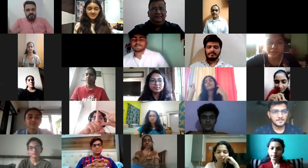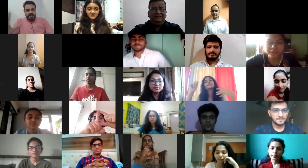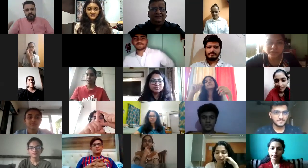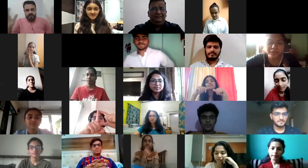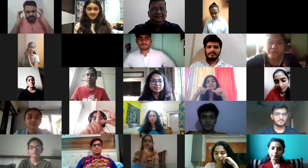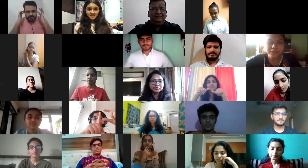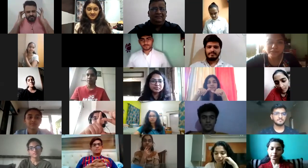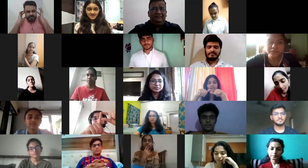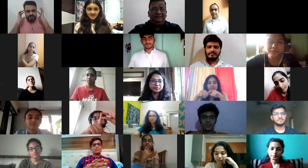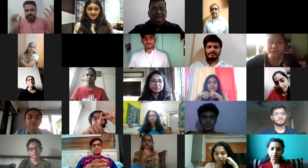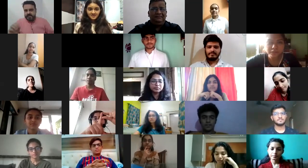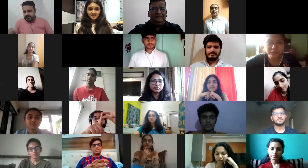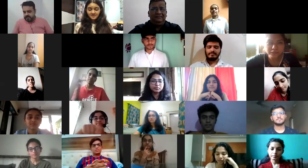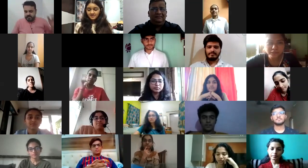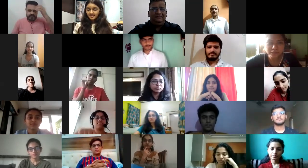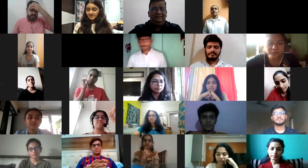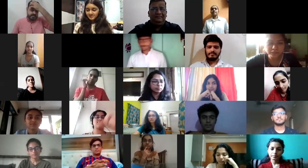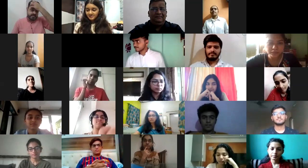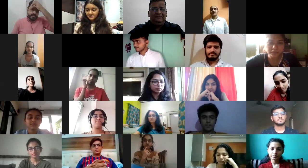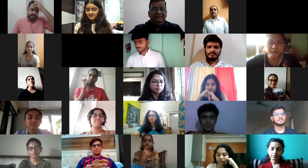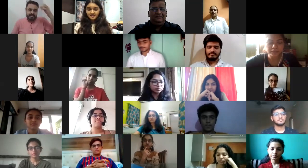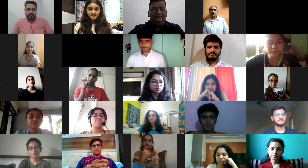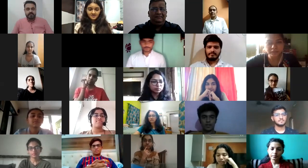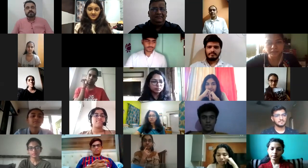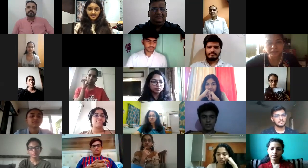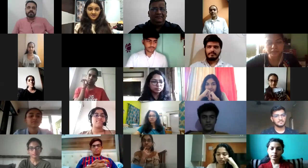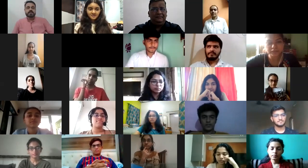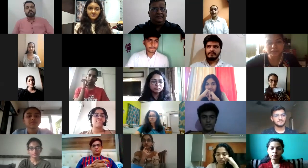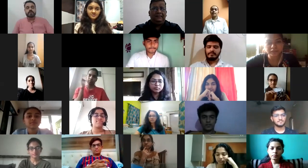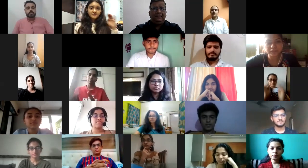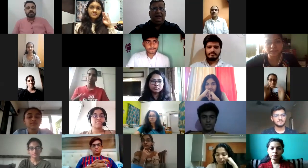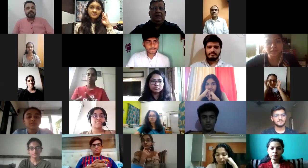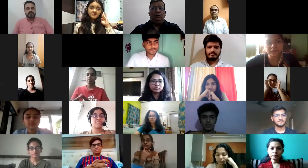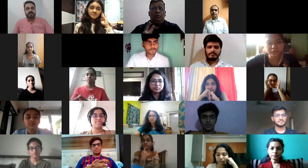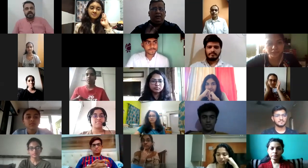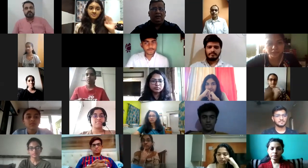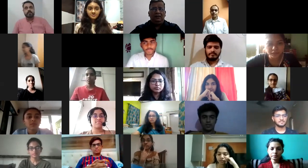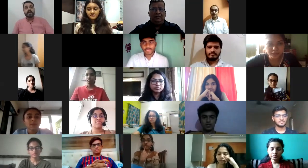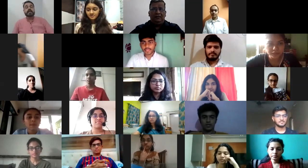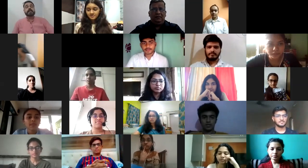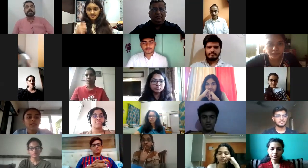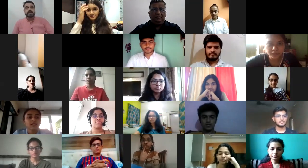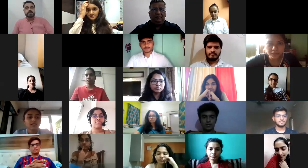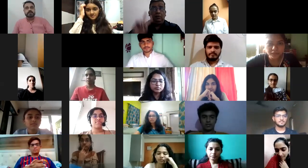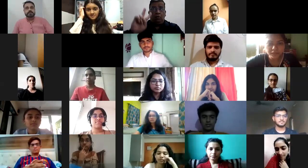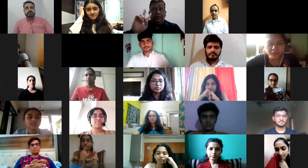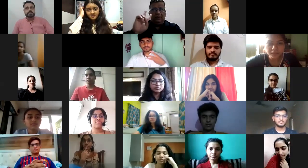what the way the intellectuals are devised this Indian Sign Language. Okay. Now we go to the next alphabet, E.